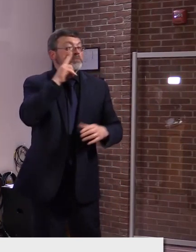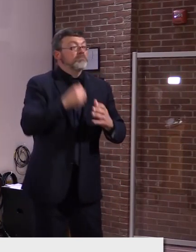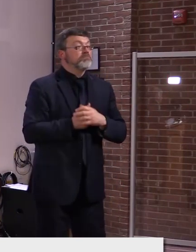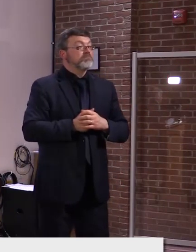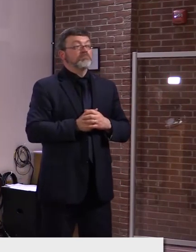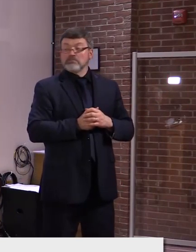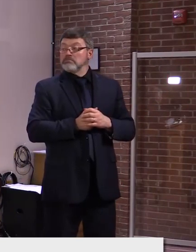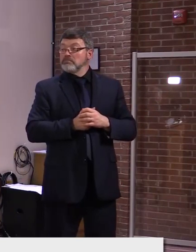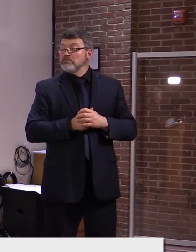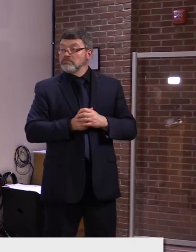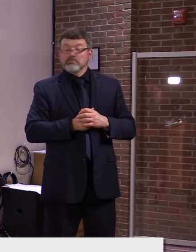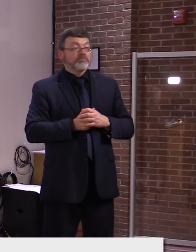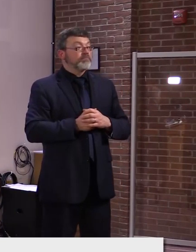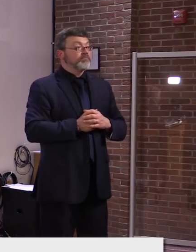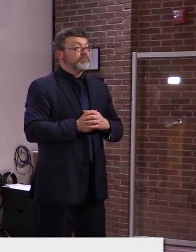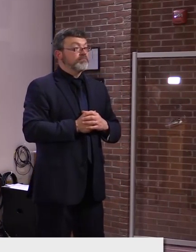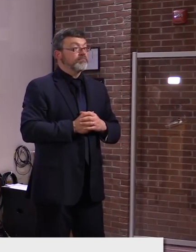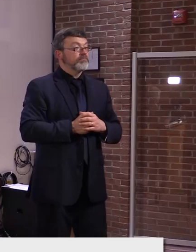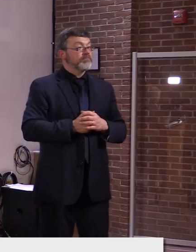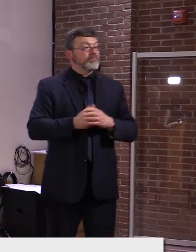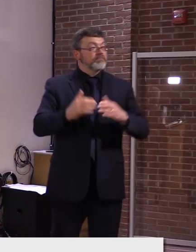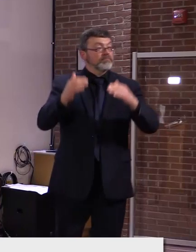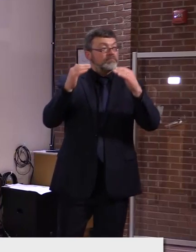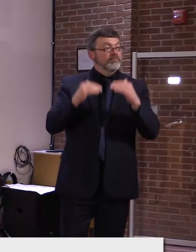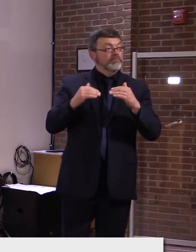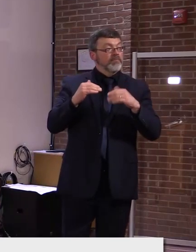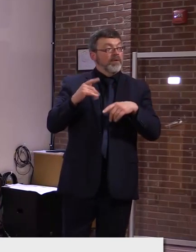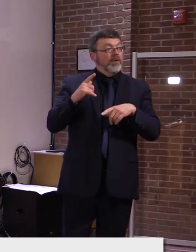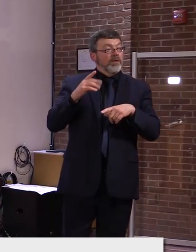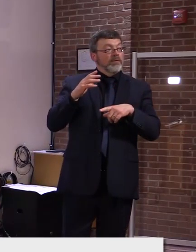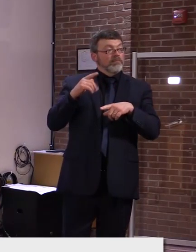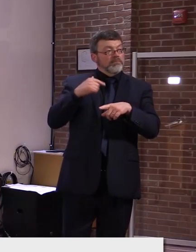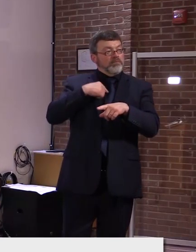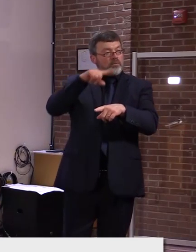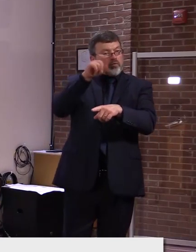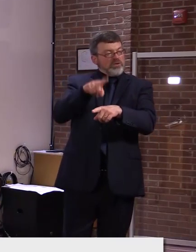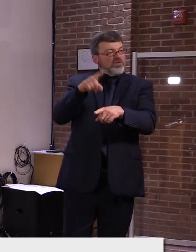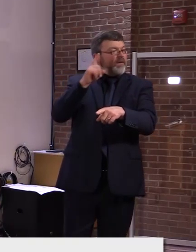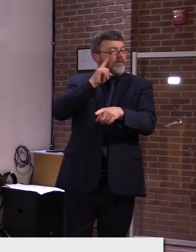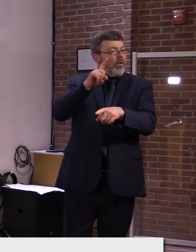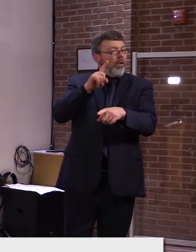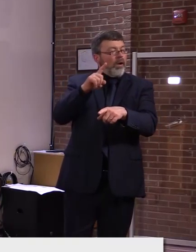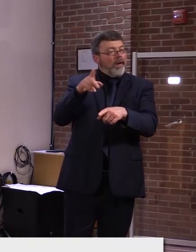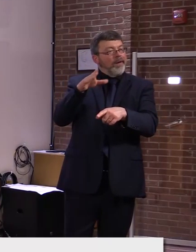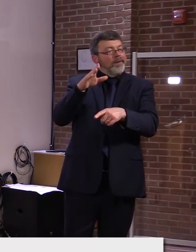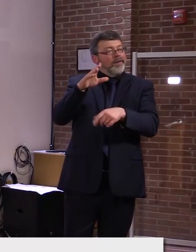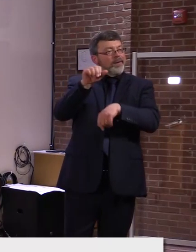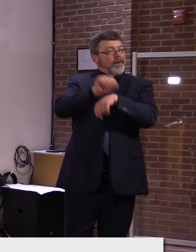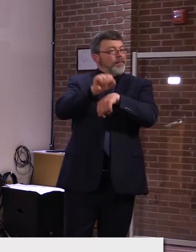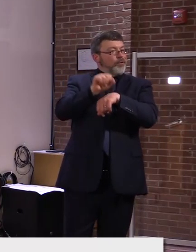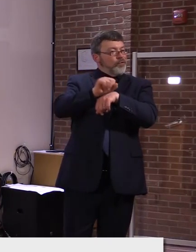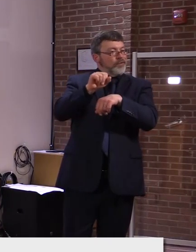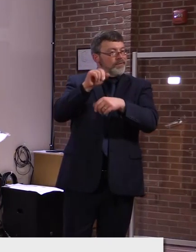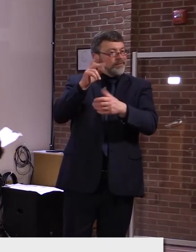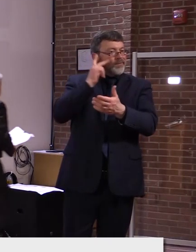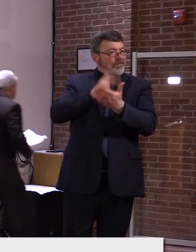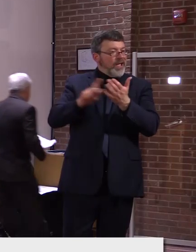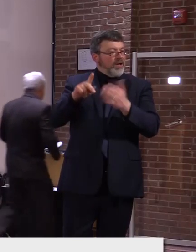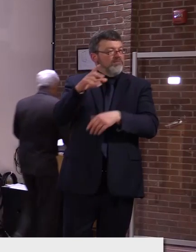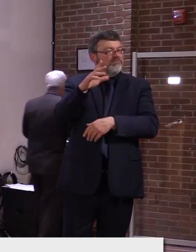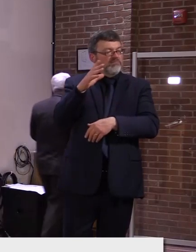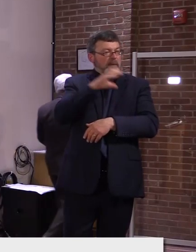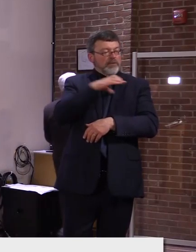Okay, thank you. And then I have a question for Commissioner Harrington. You mentioned earlier in the week that that those technical